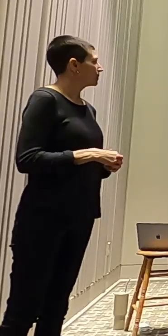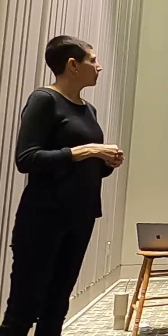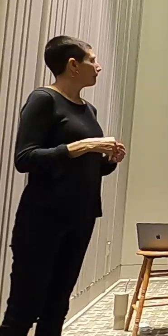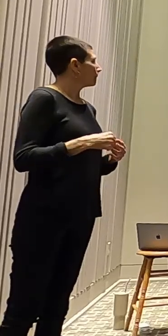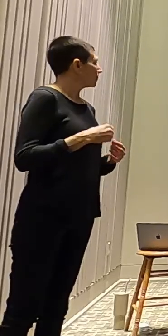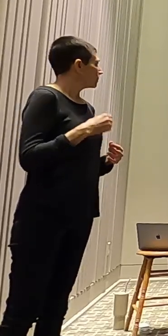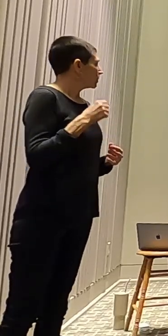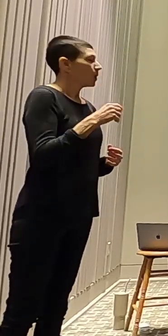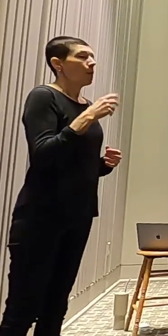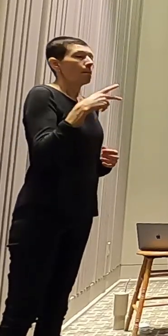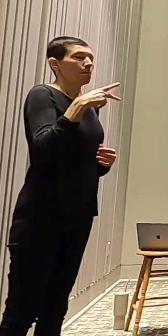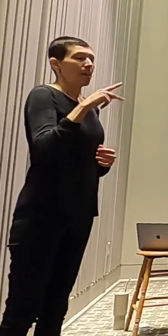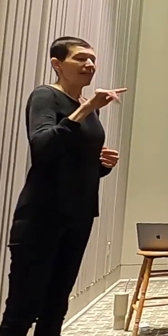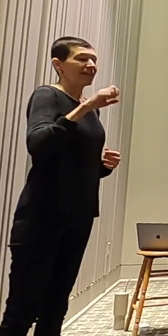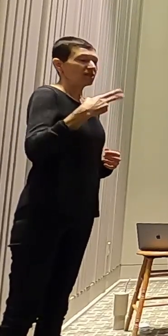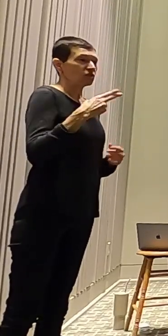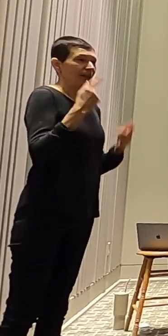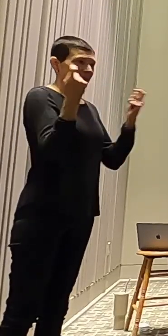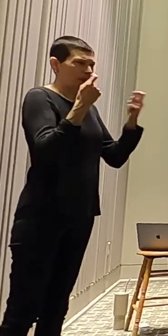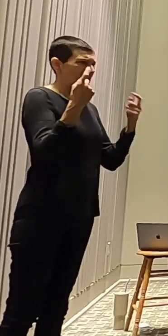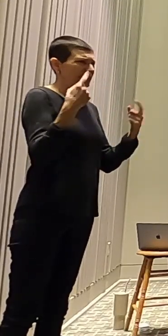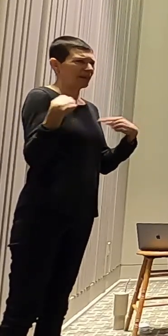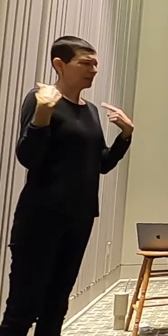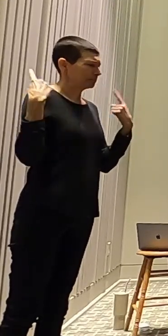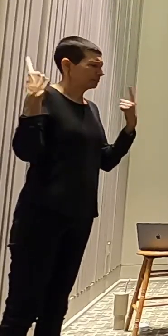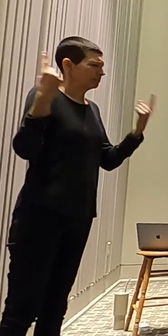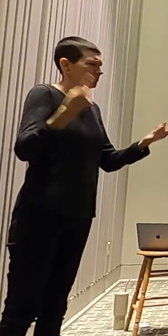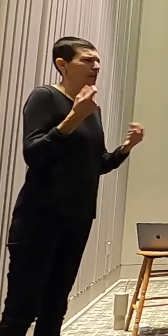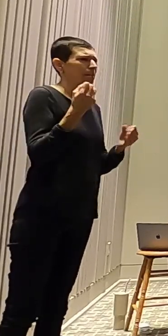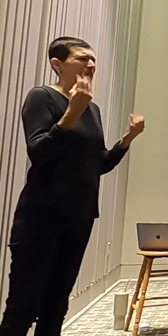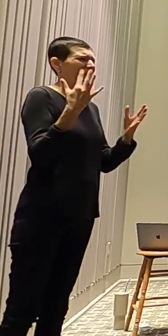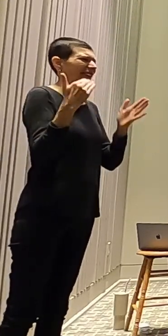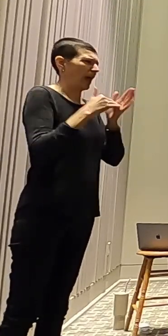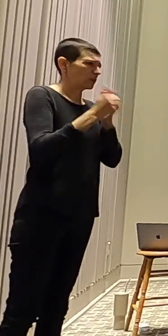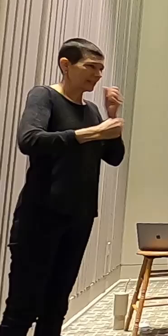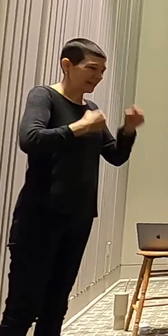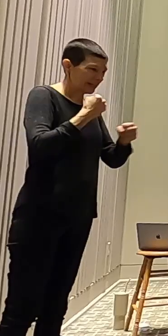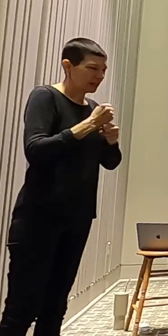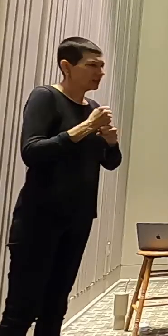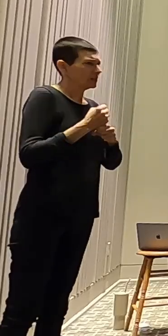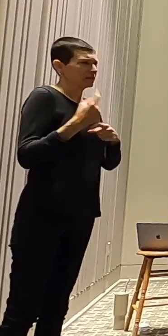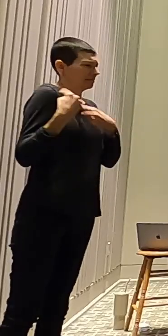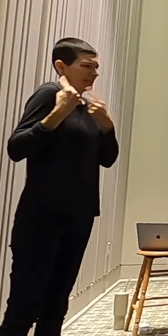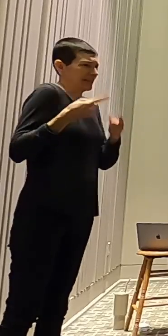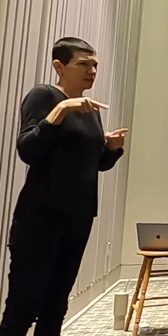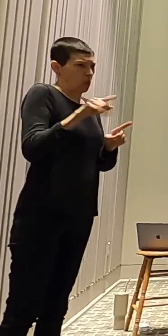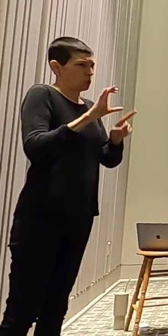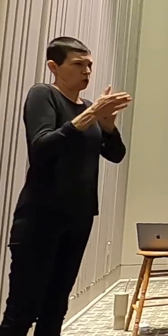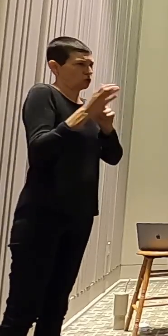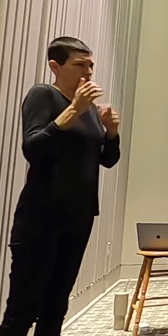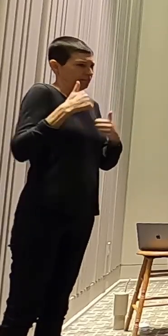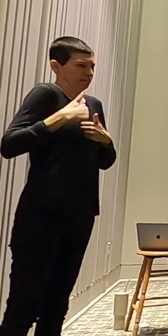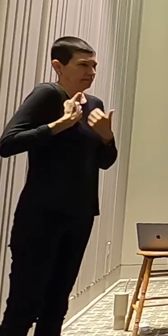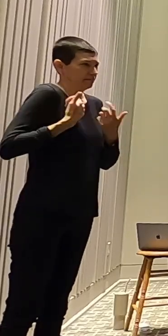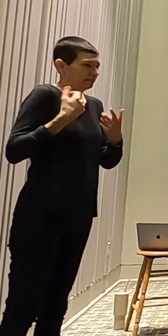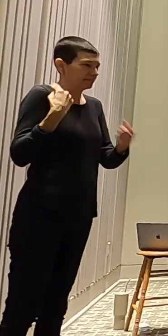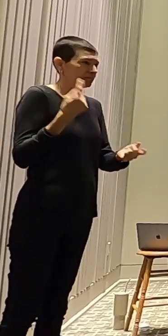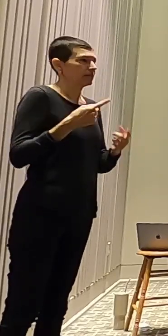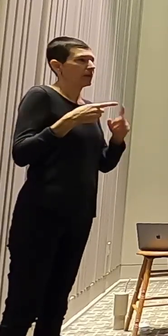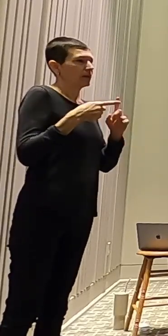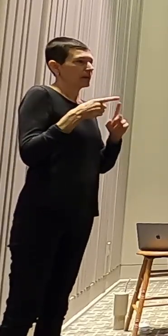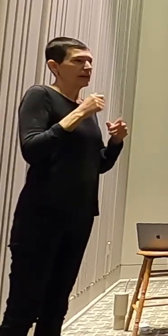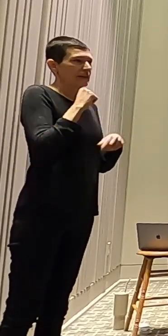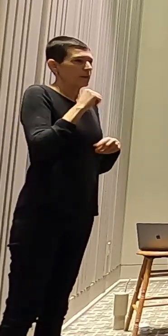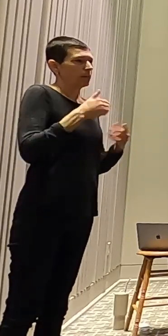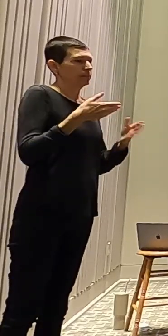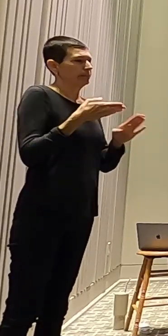So potlatch ceremonies have been happening for thousands of years, as long as these cultures have existed, far between European